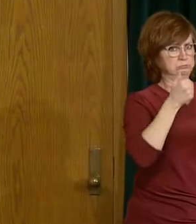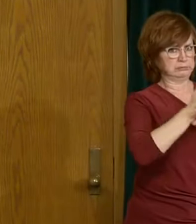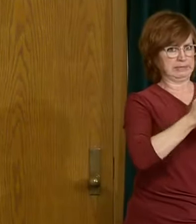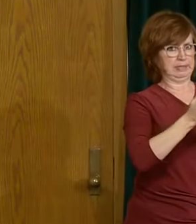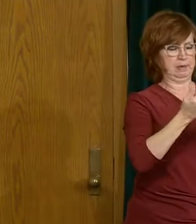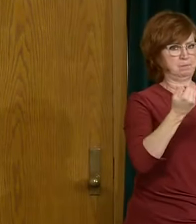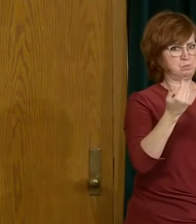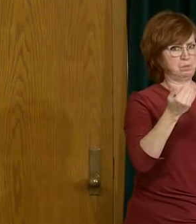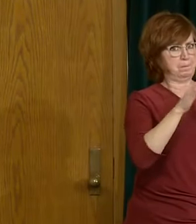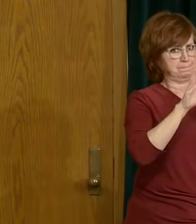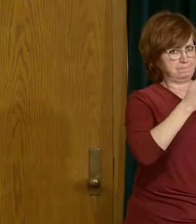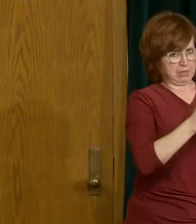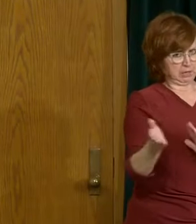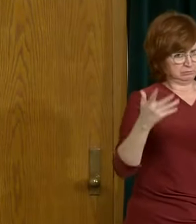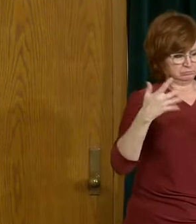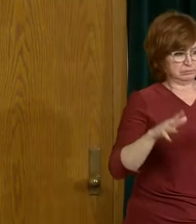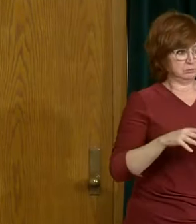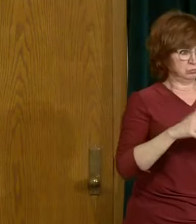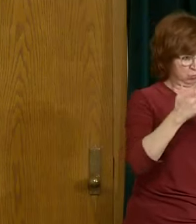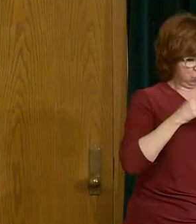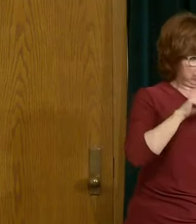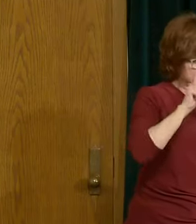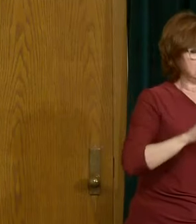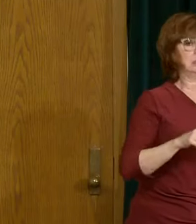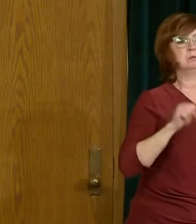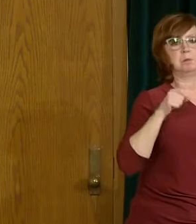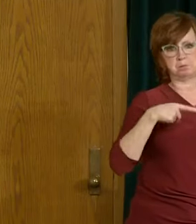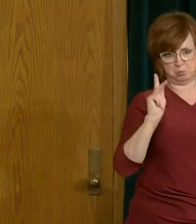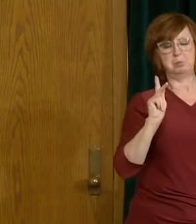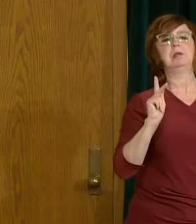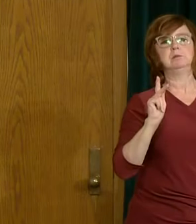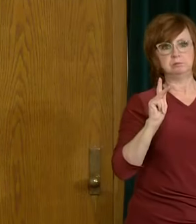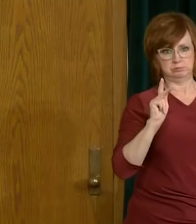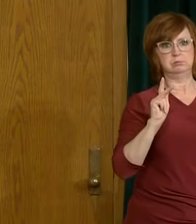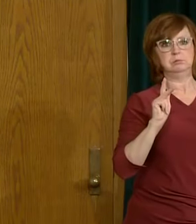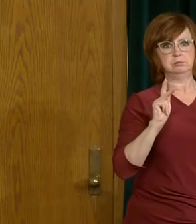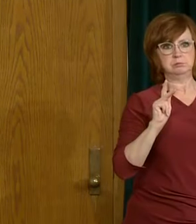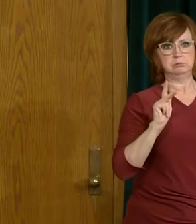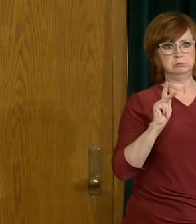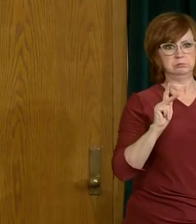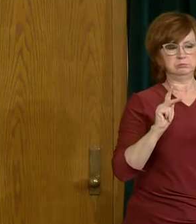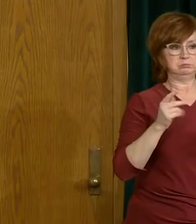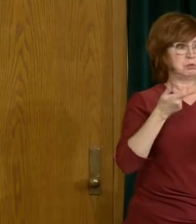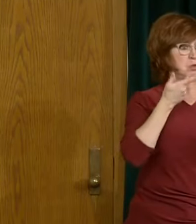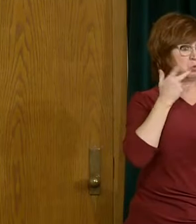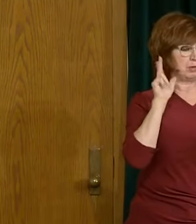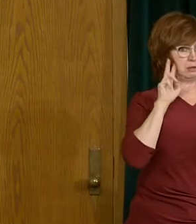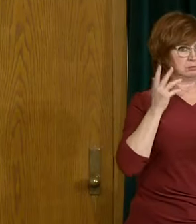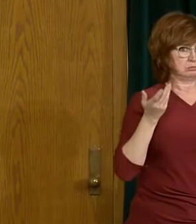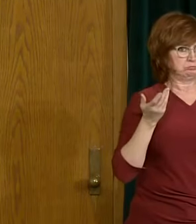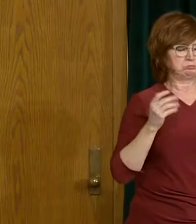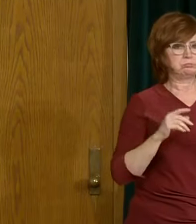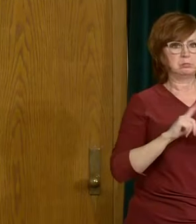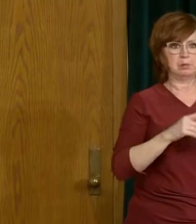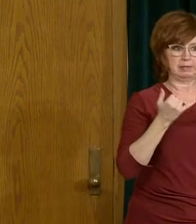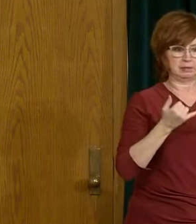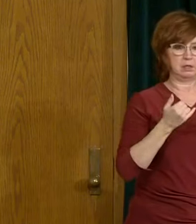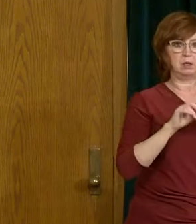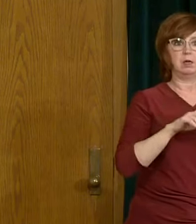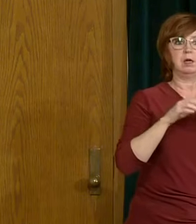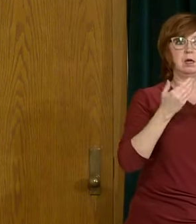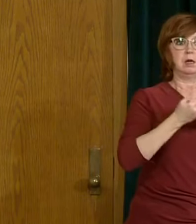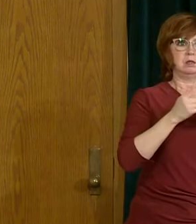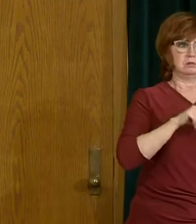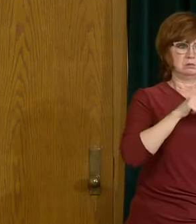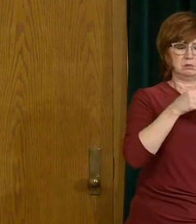in the Loche area can be tested. As far as the capability of testing. The new Gen Expert